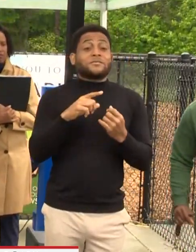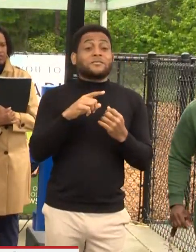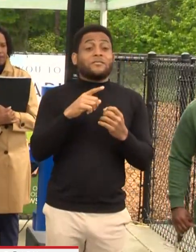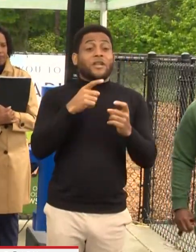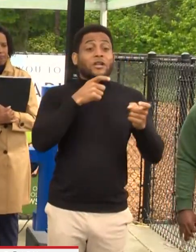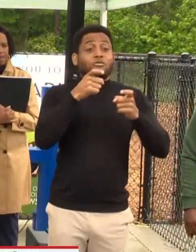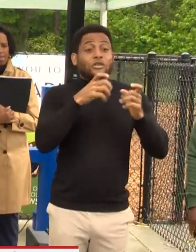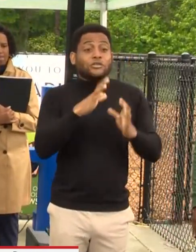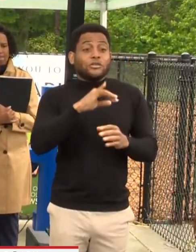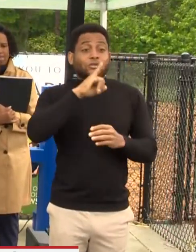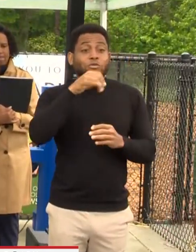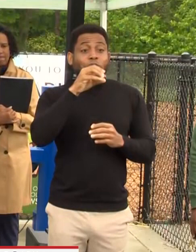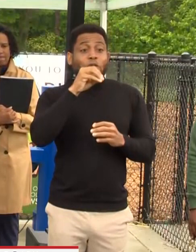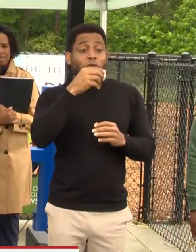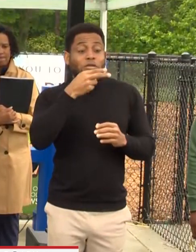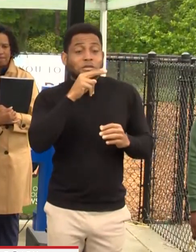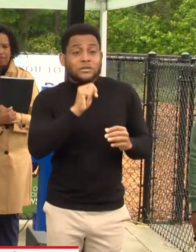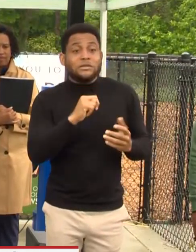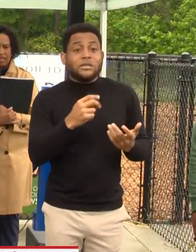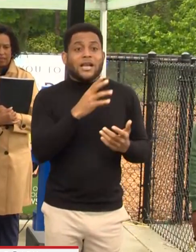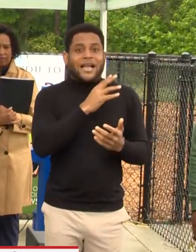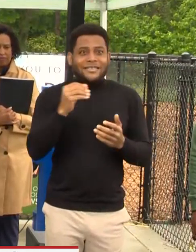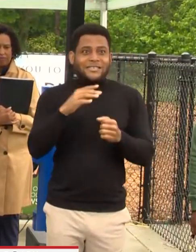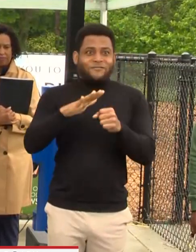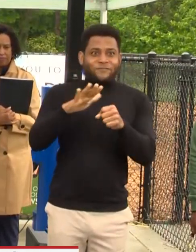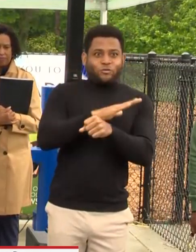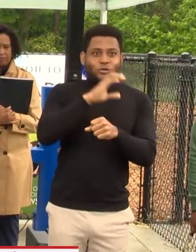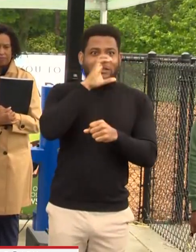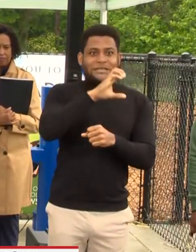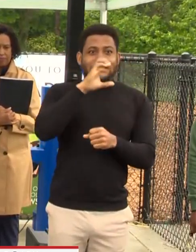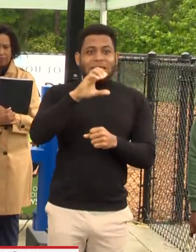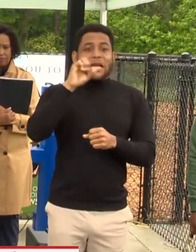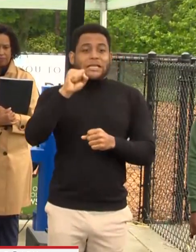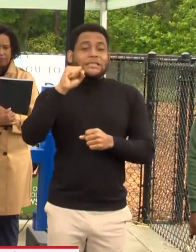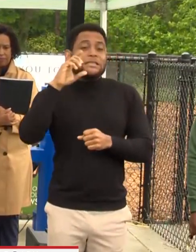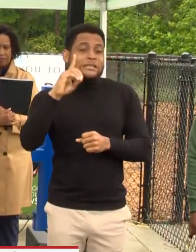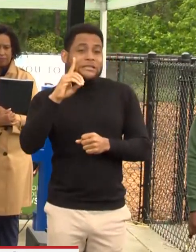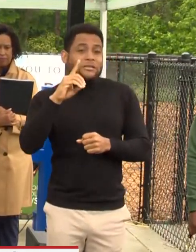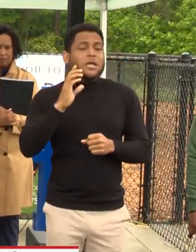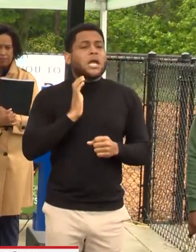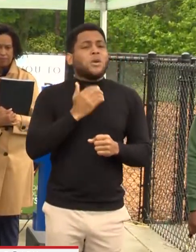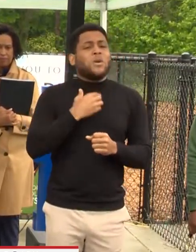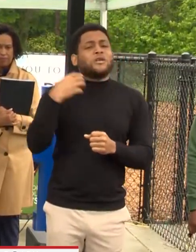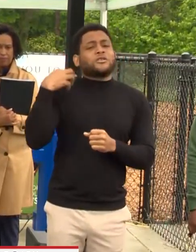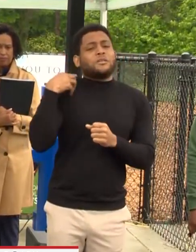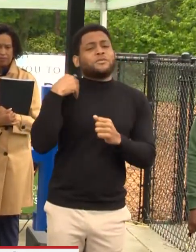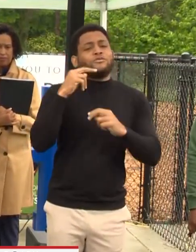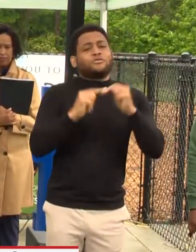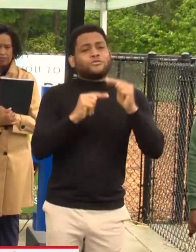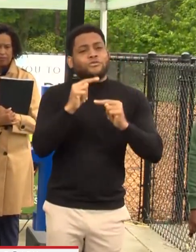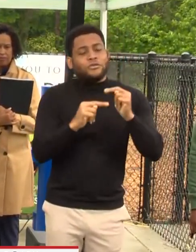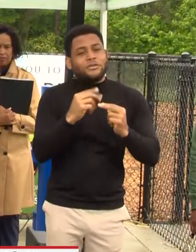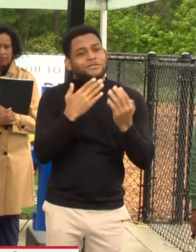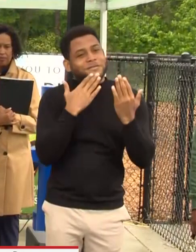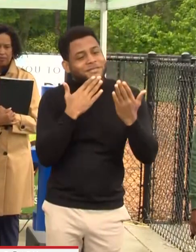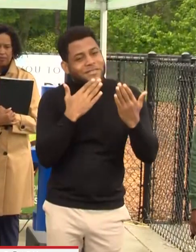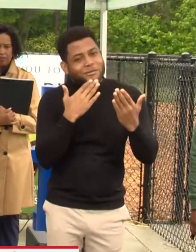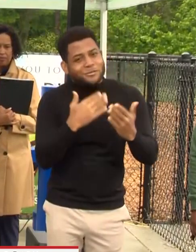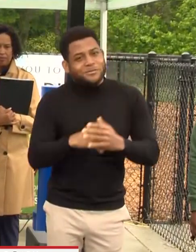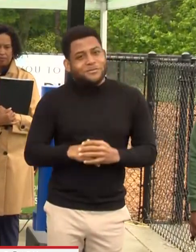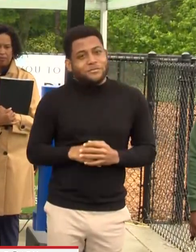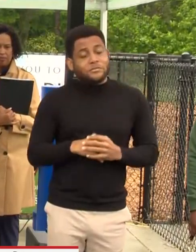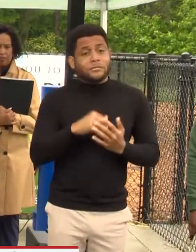also the entire CCSD team, our capital construction team, for their work. So I just want to tell you a little more about this